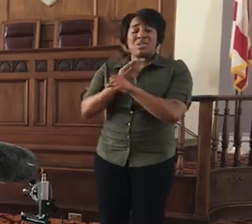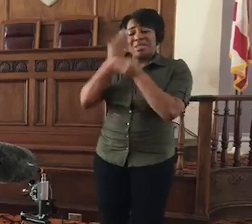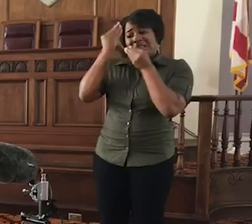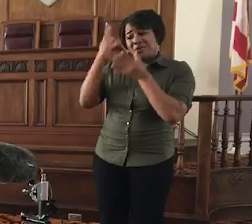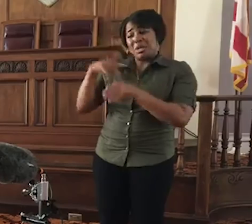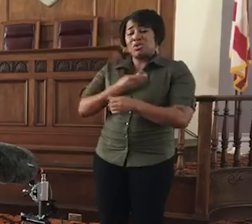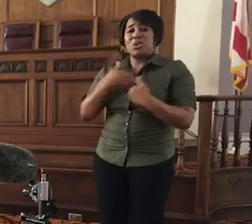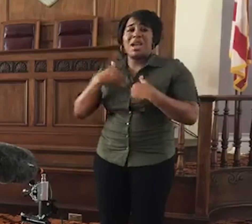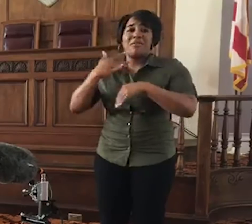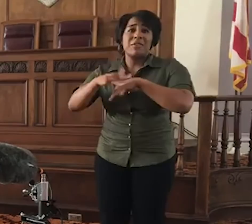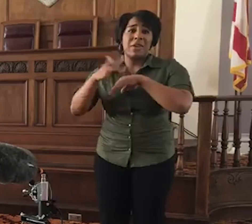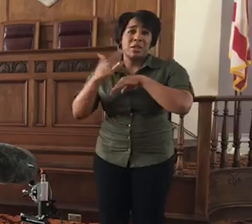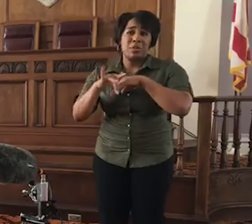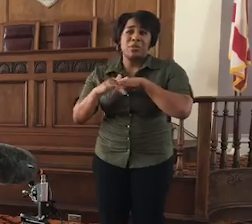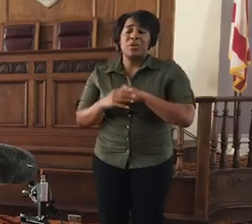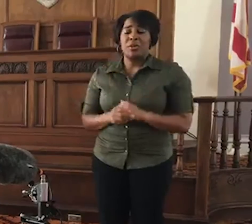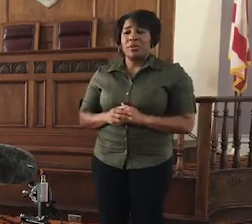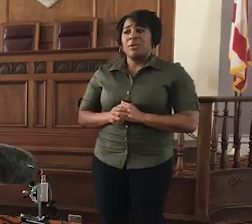have available.